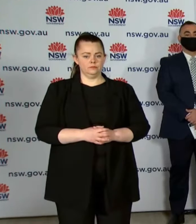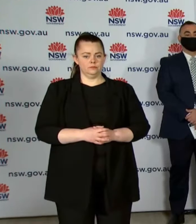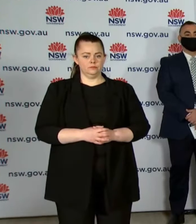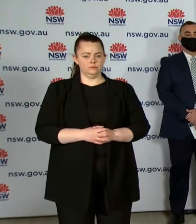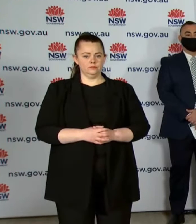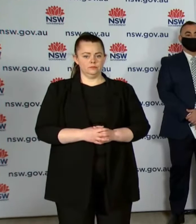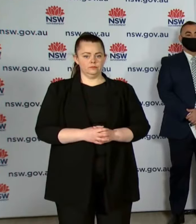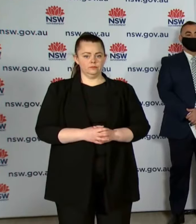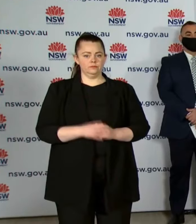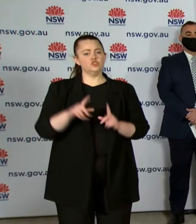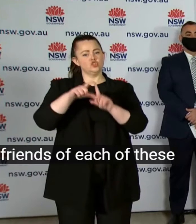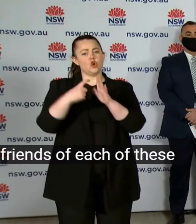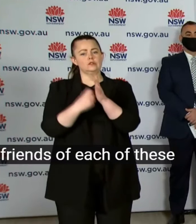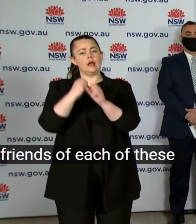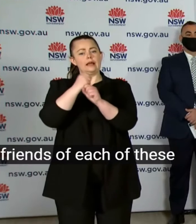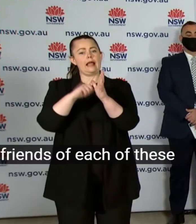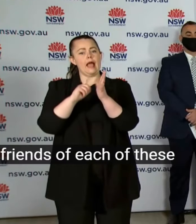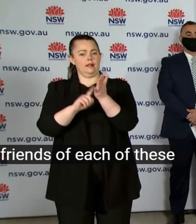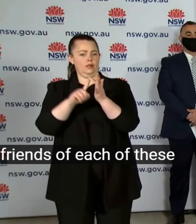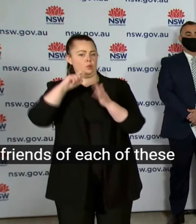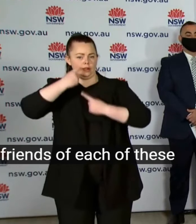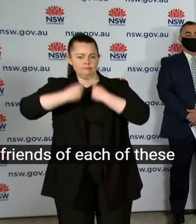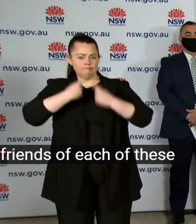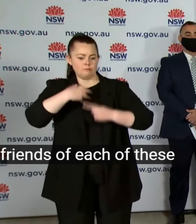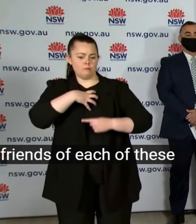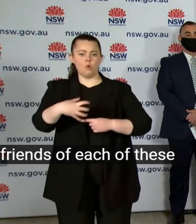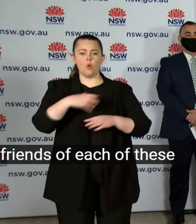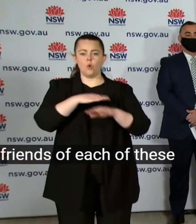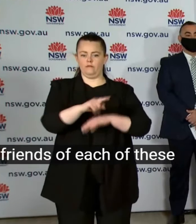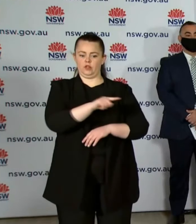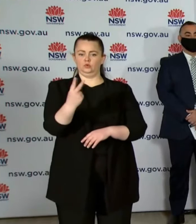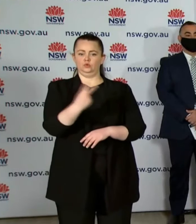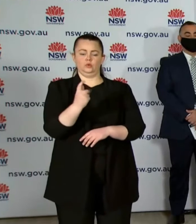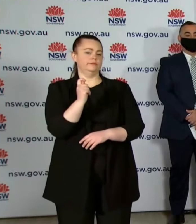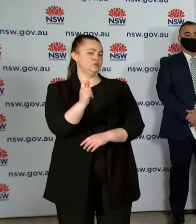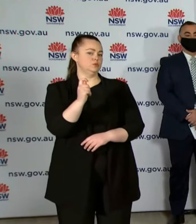Dr Gale will give more information in regard to those cases as well.